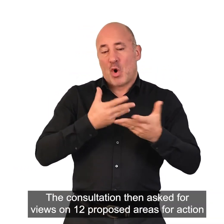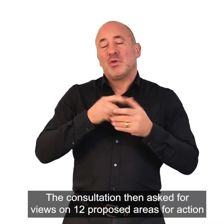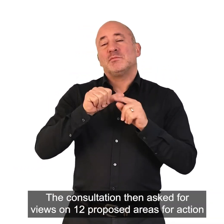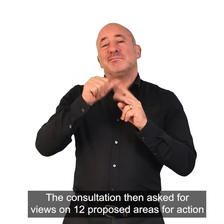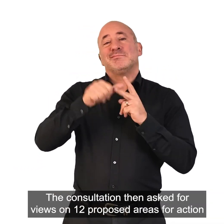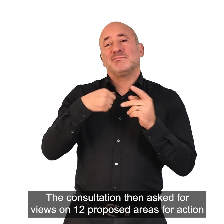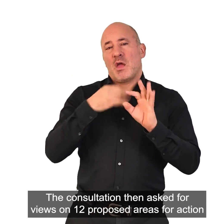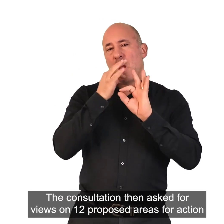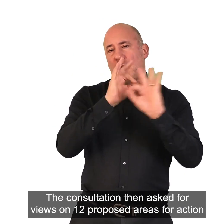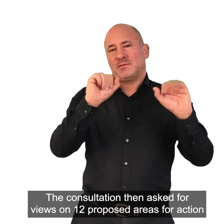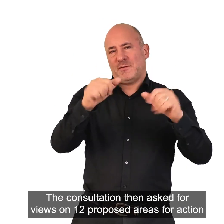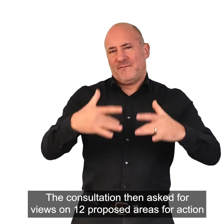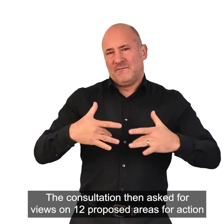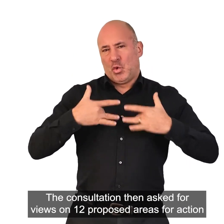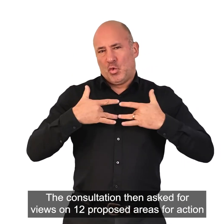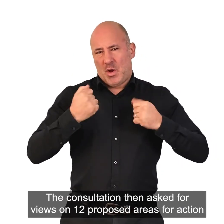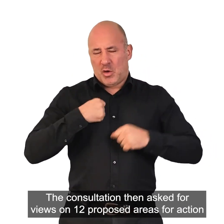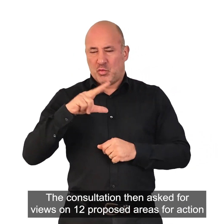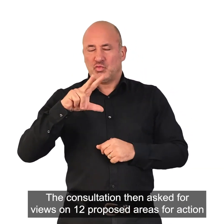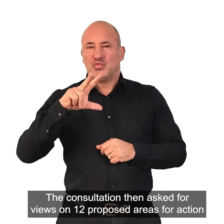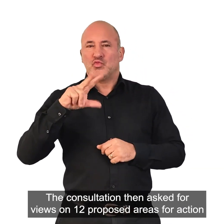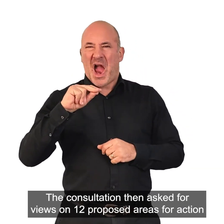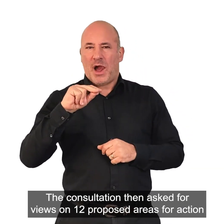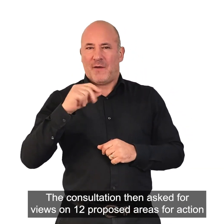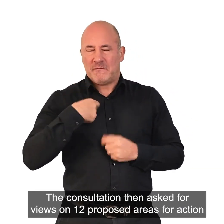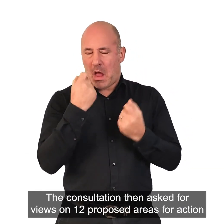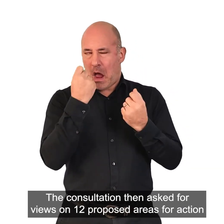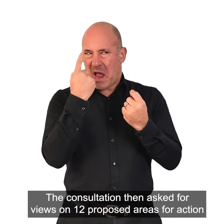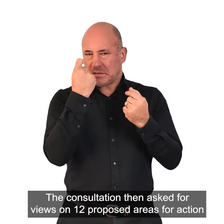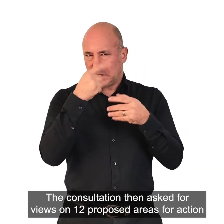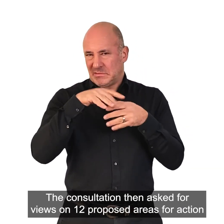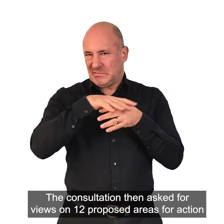The consultation then asked for views on 12 proposed areas for action,